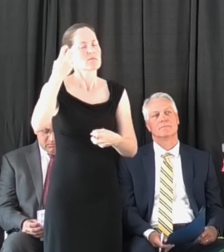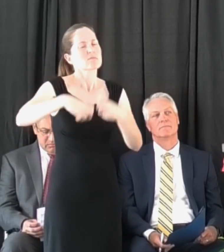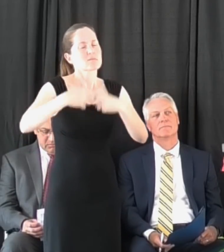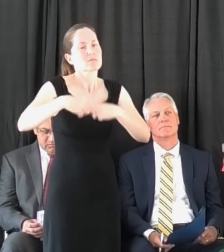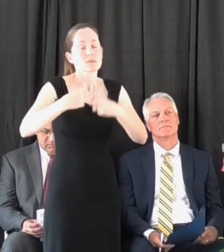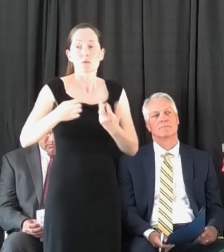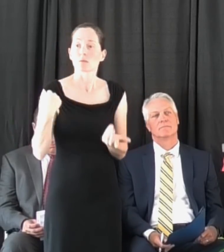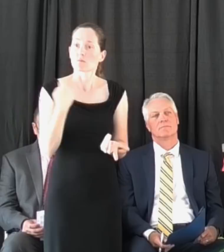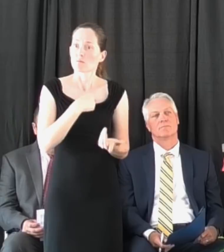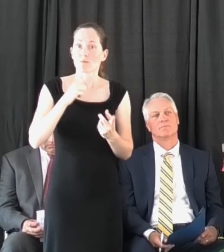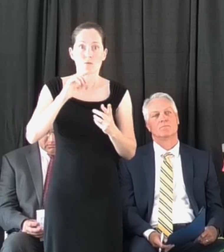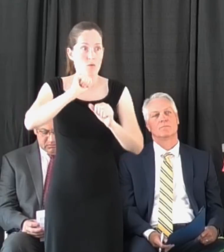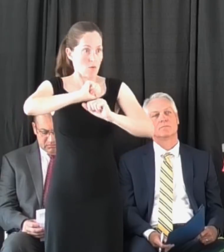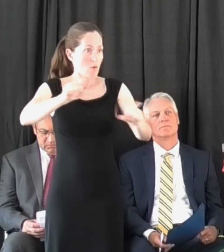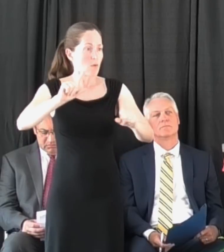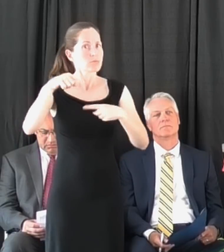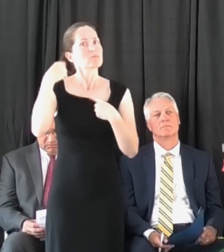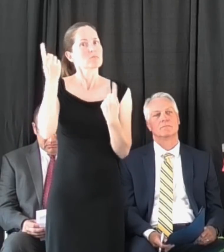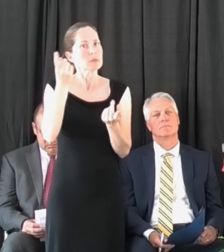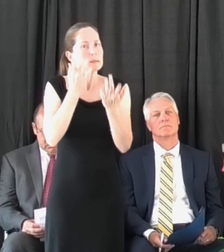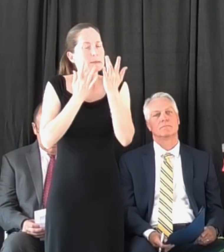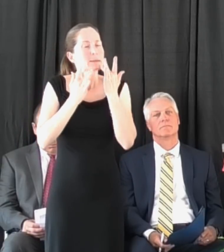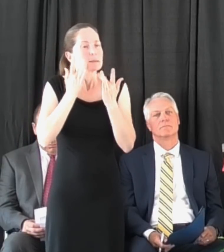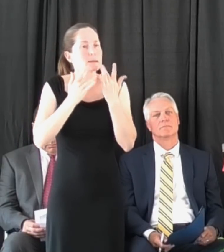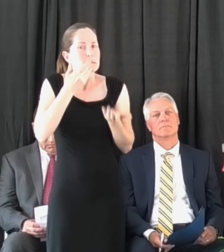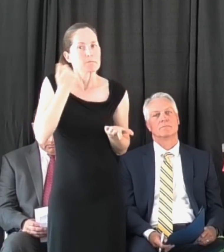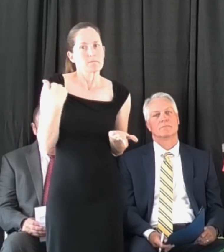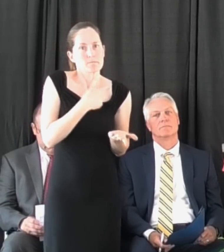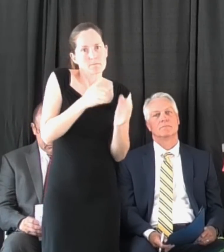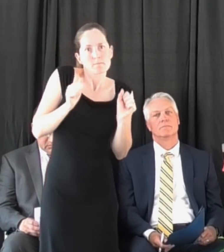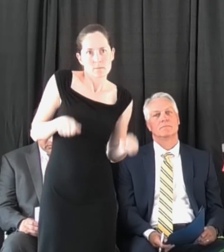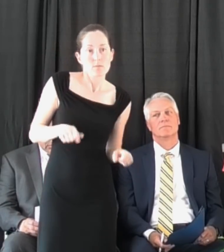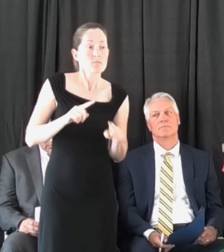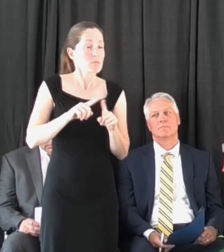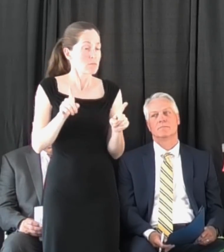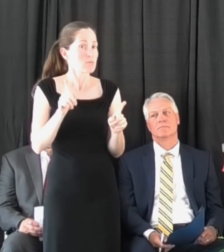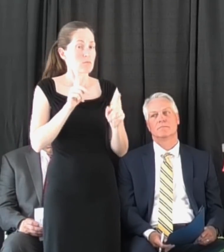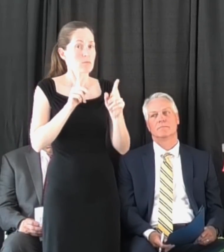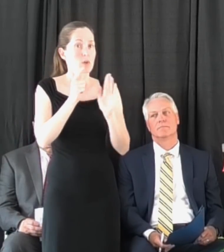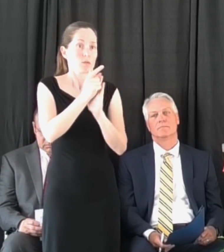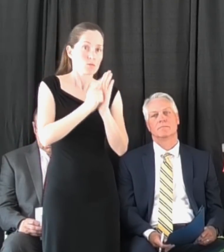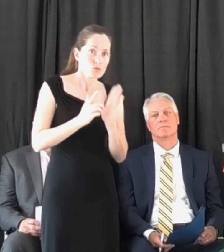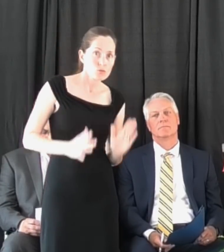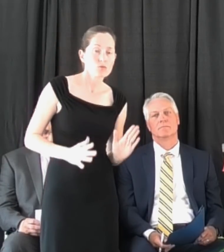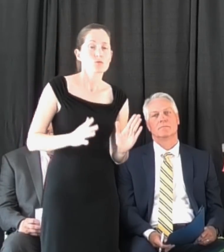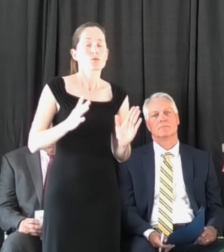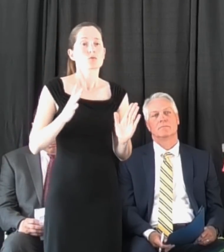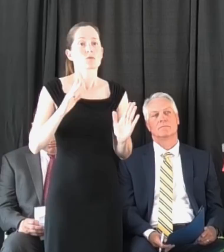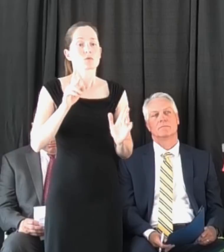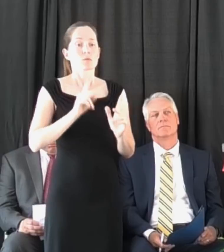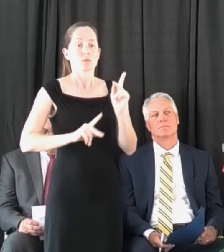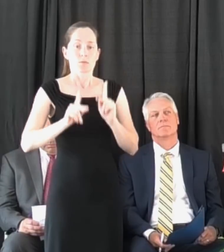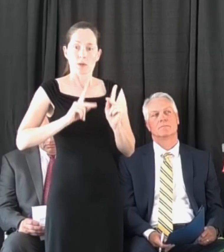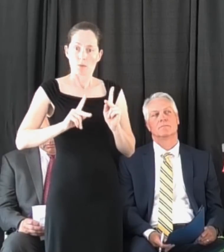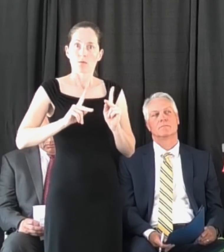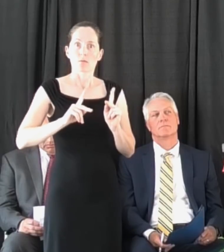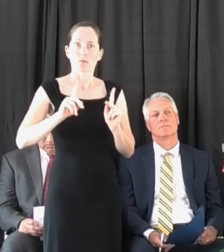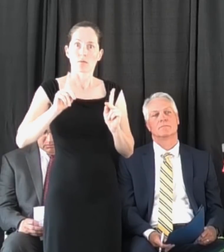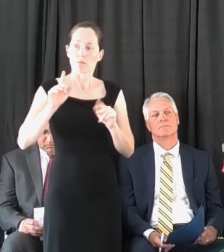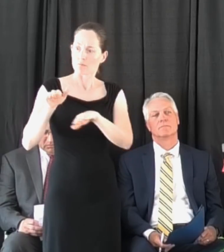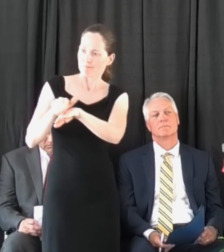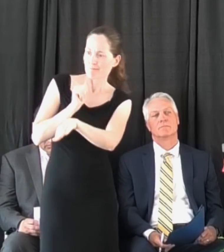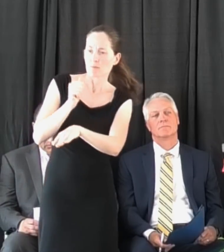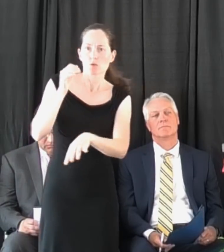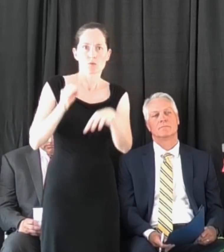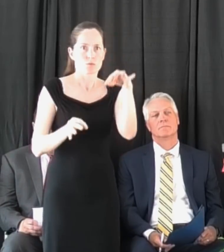can do, but those who need to use the courthouse, litigants, lawyers, jurors, staff, we need to have a building that's